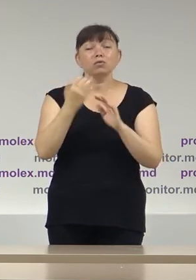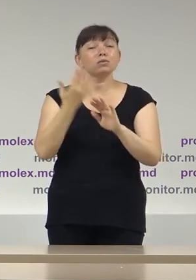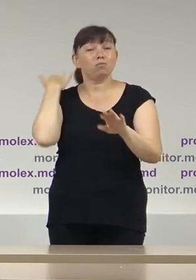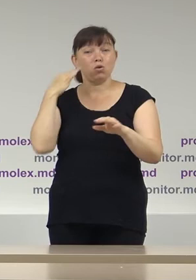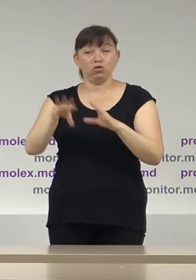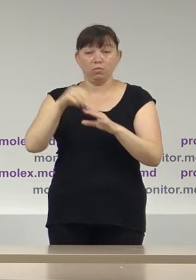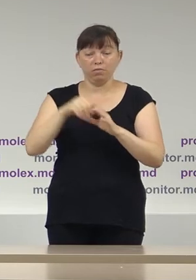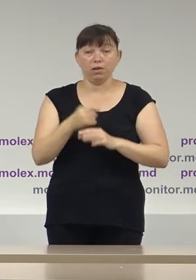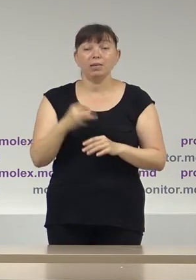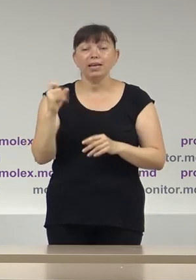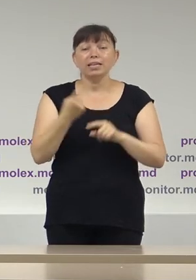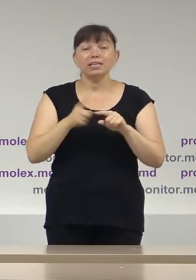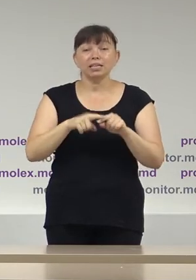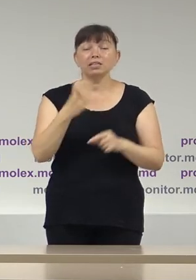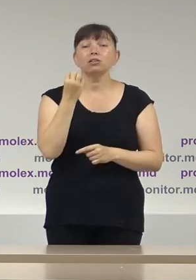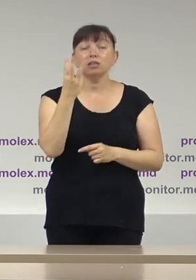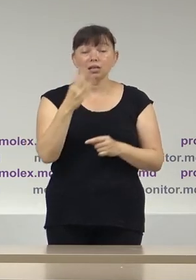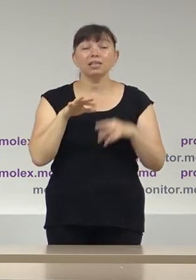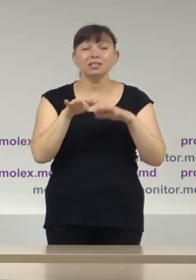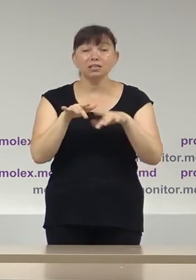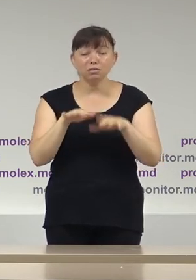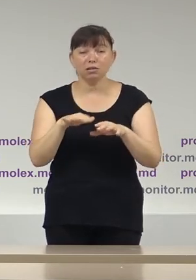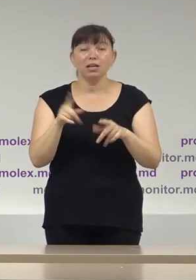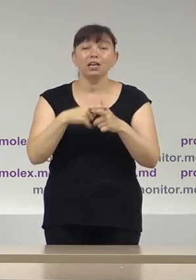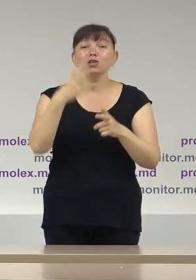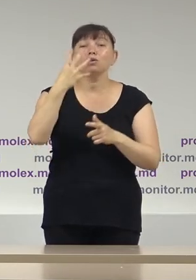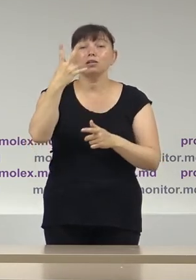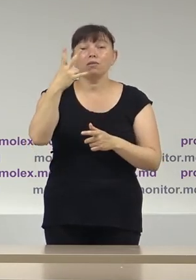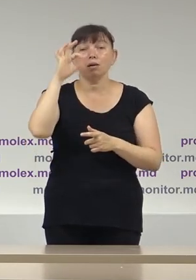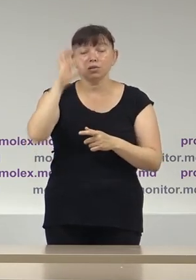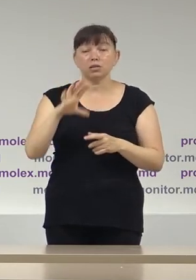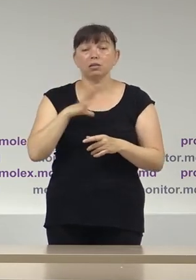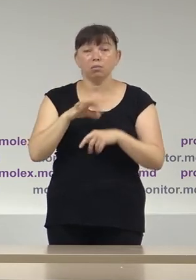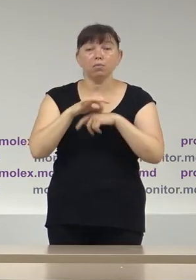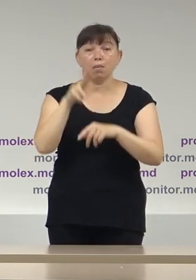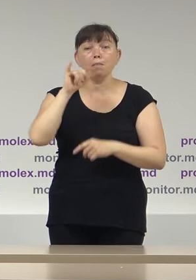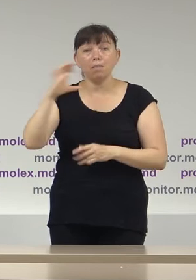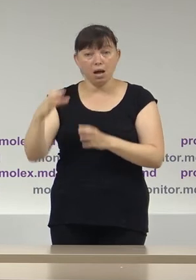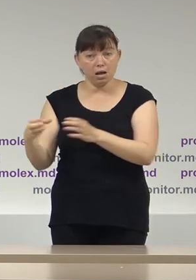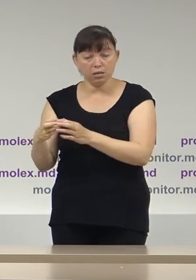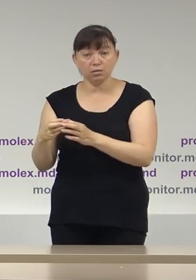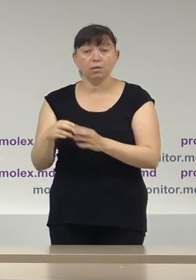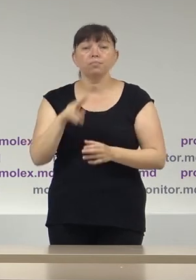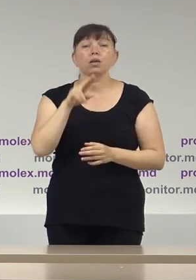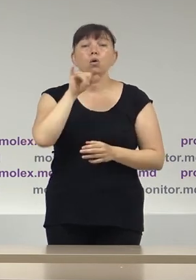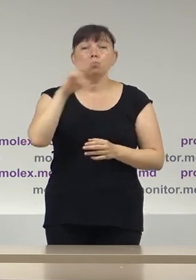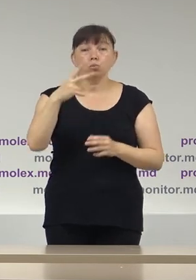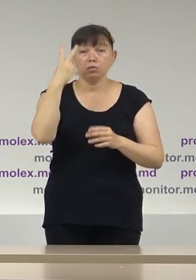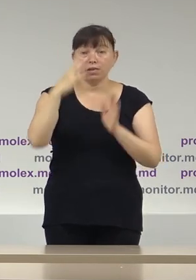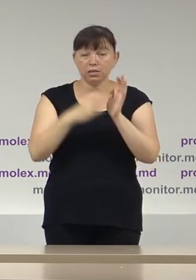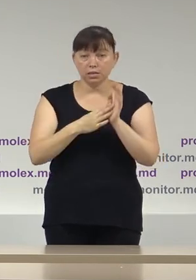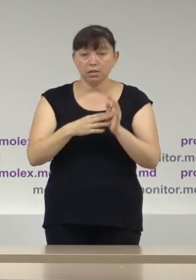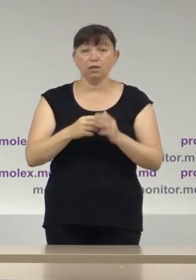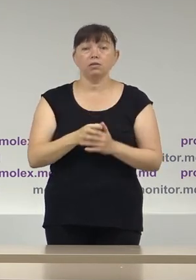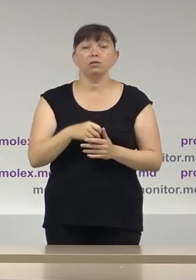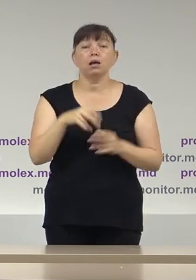three times more compared to the previous period. Of them, 13 activity, meaning 42%, were conducted by